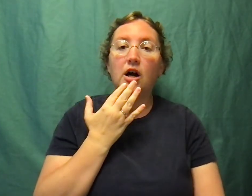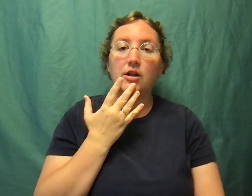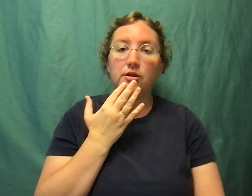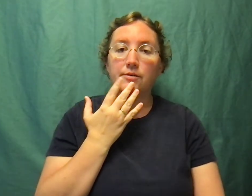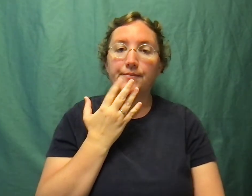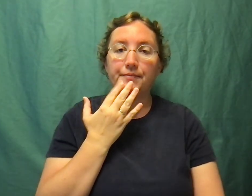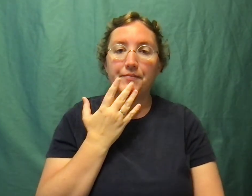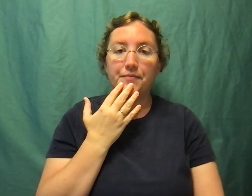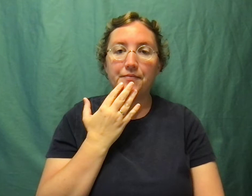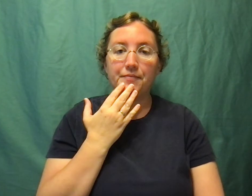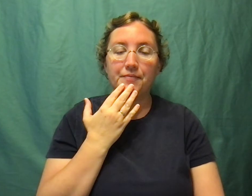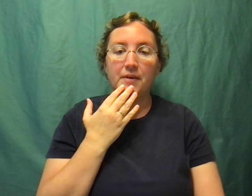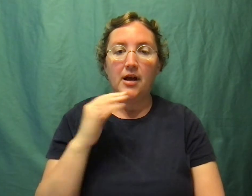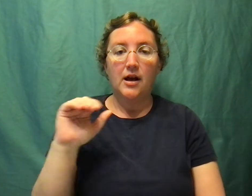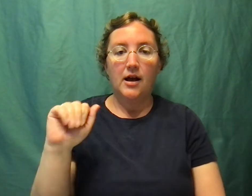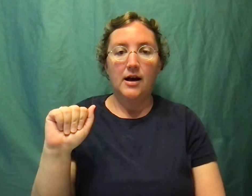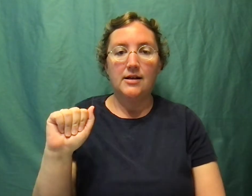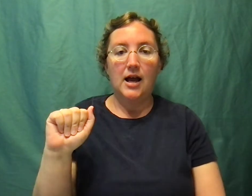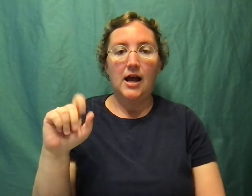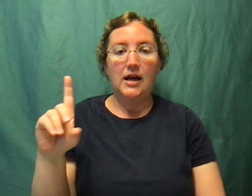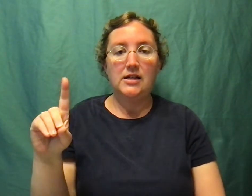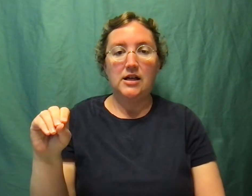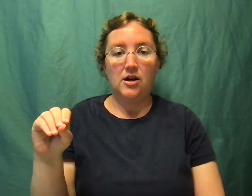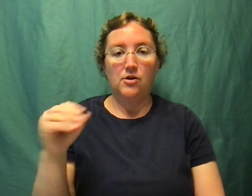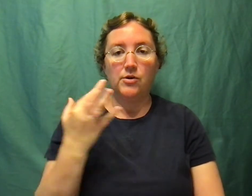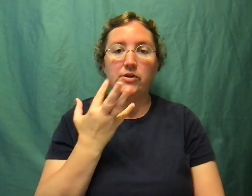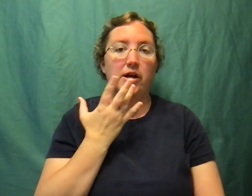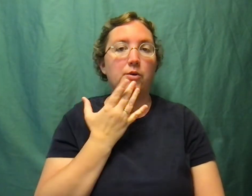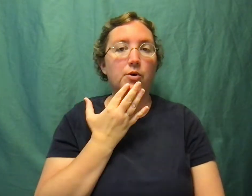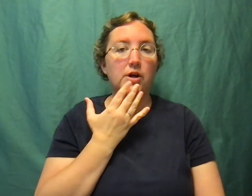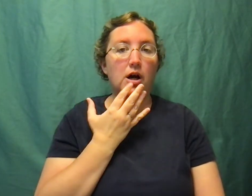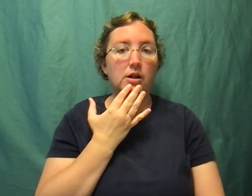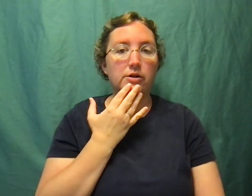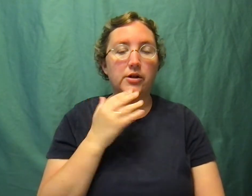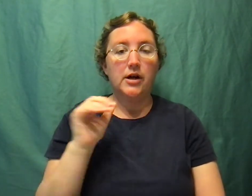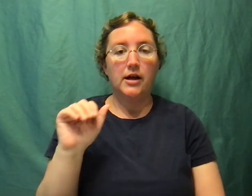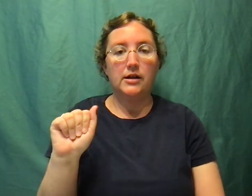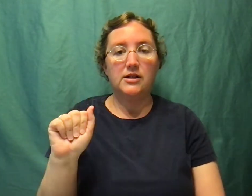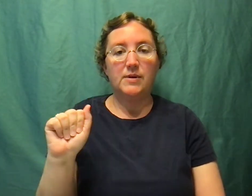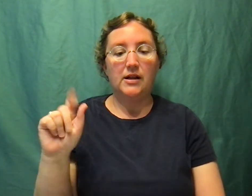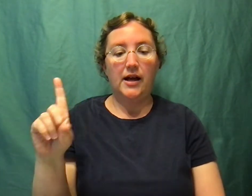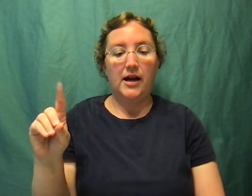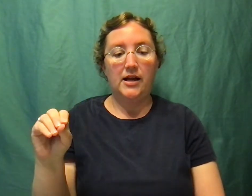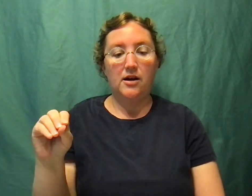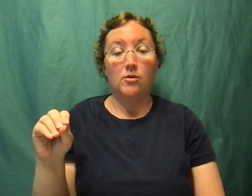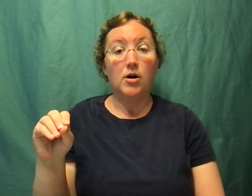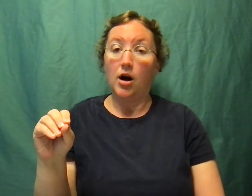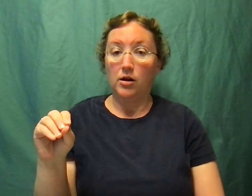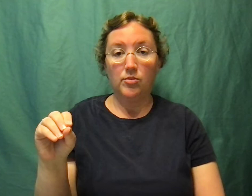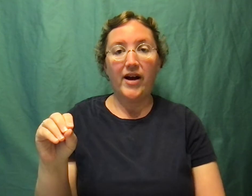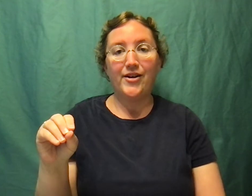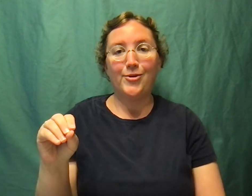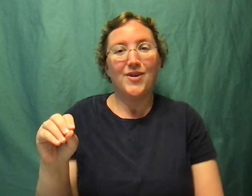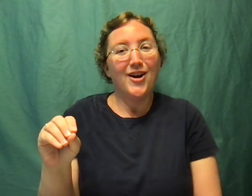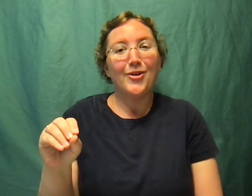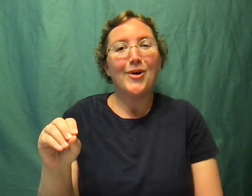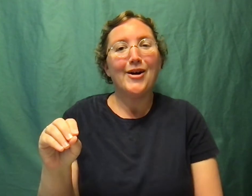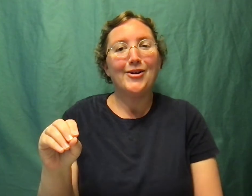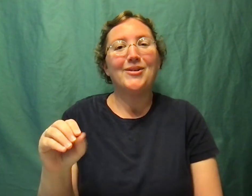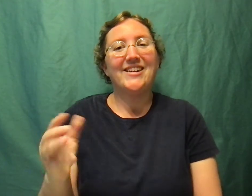color and ADO. You sign the word color and then spell ADO. Colorado. Colorado.